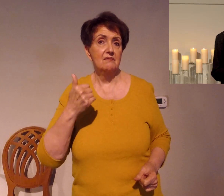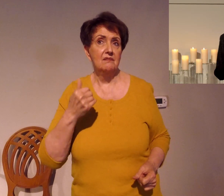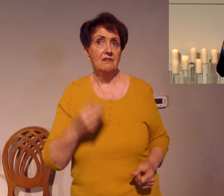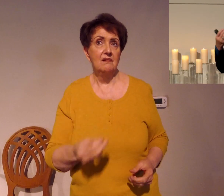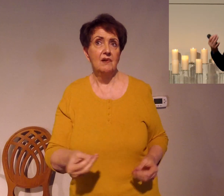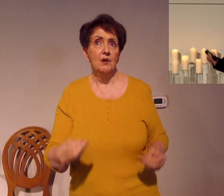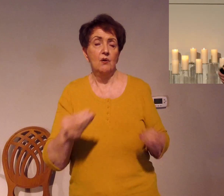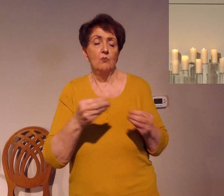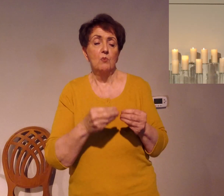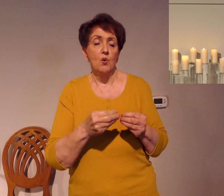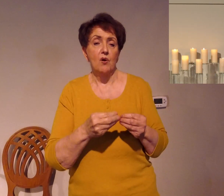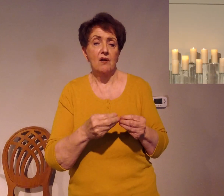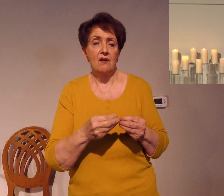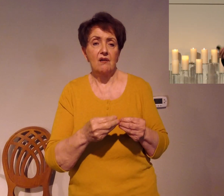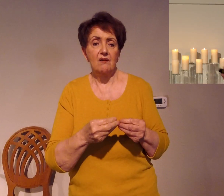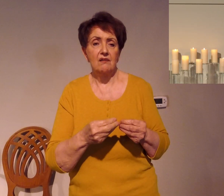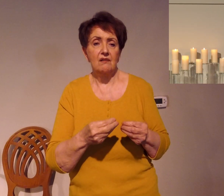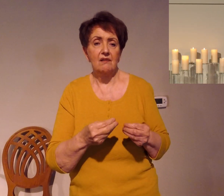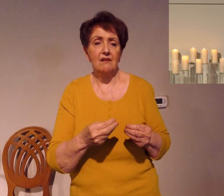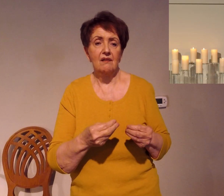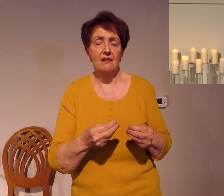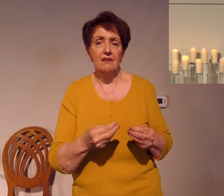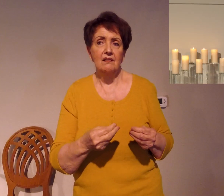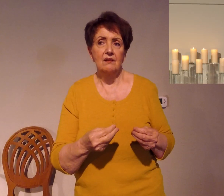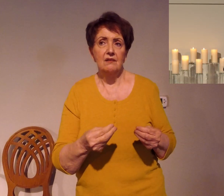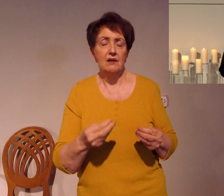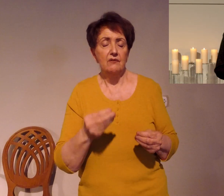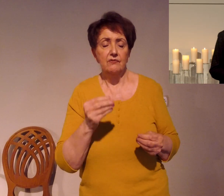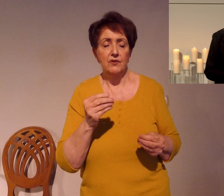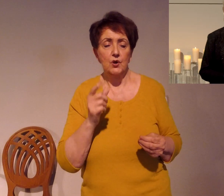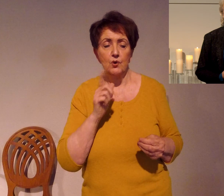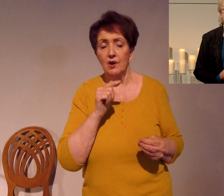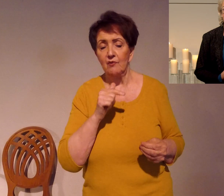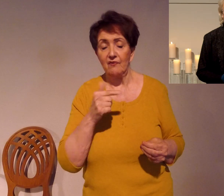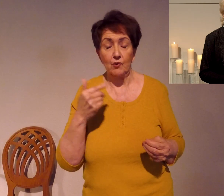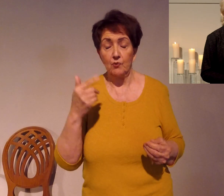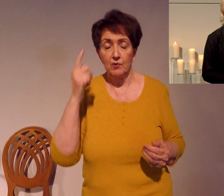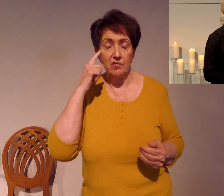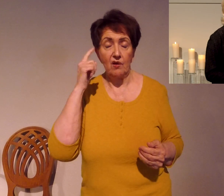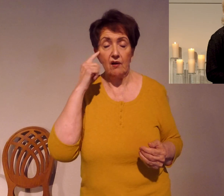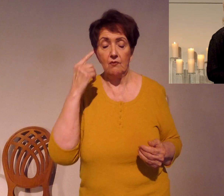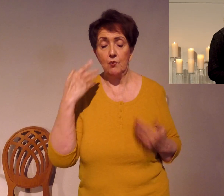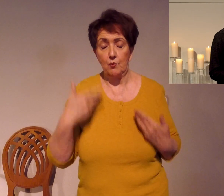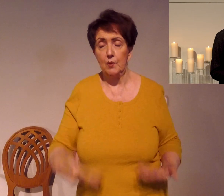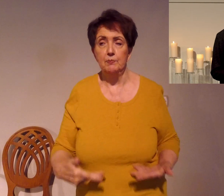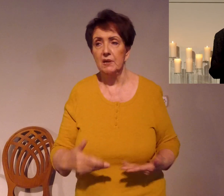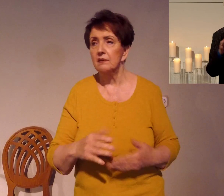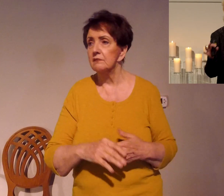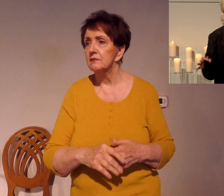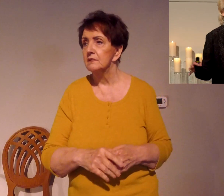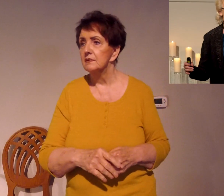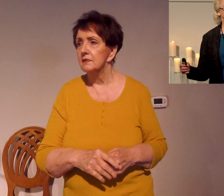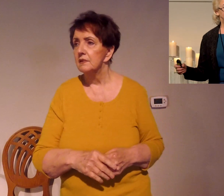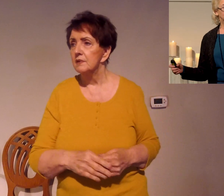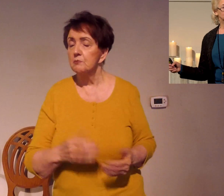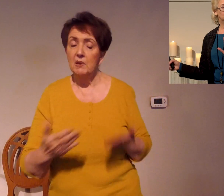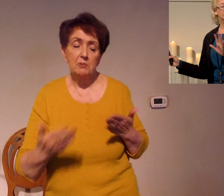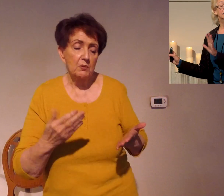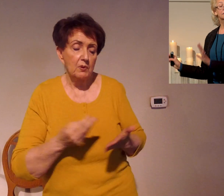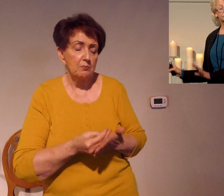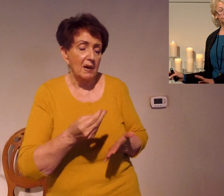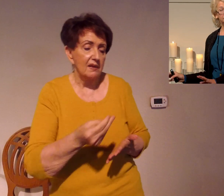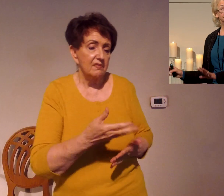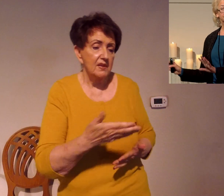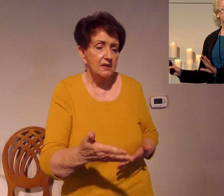more of something, more of whoever we thought we were going to be. We might be buying things because we